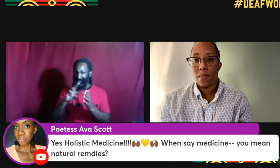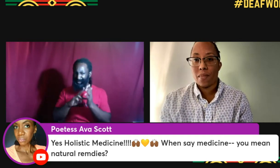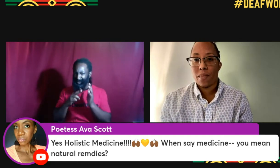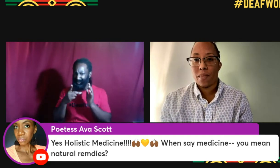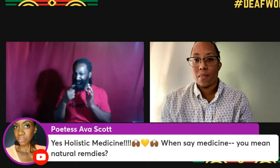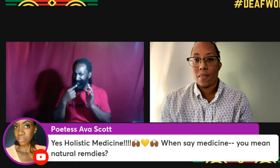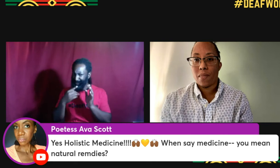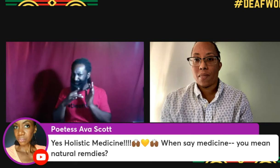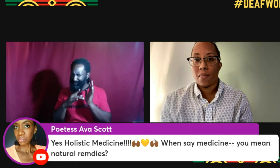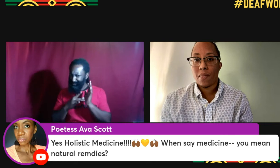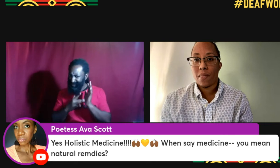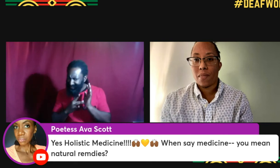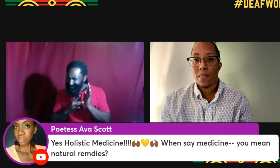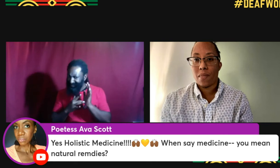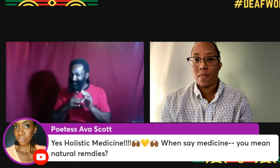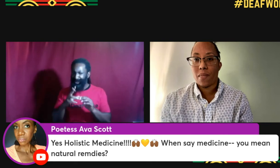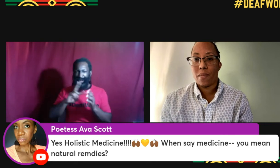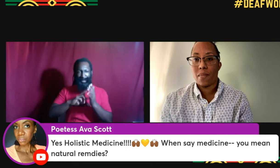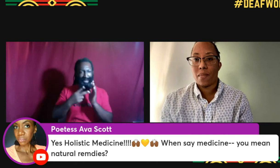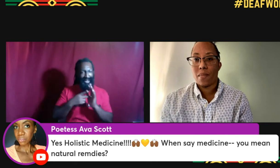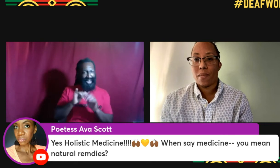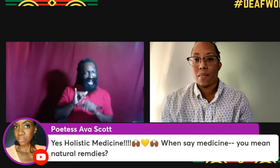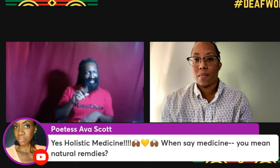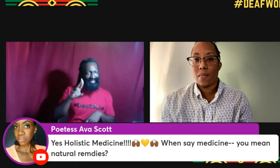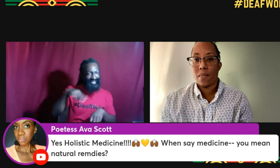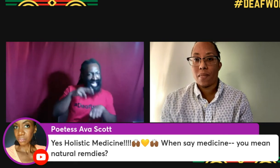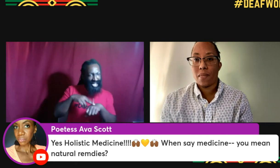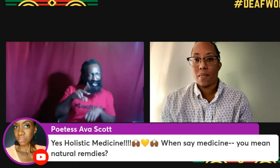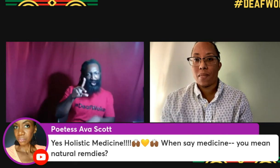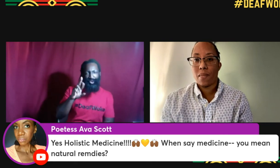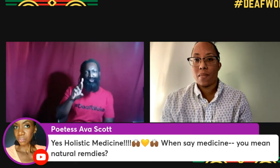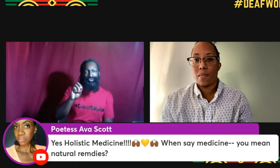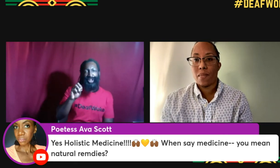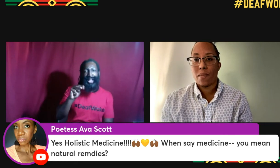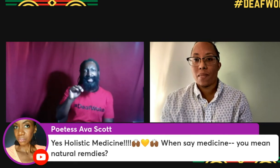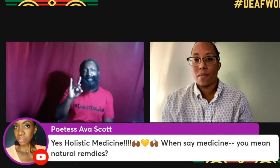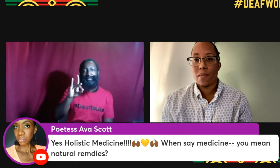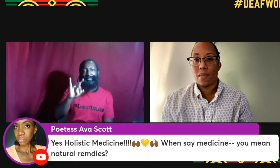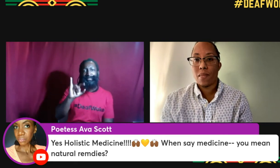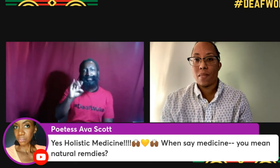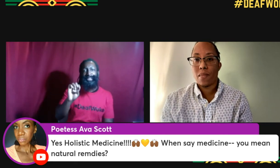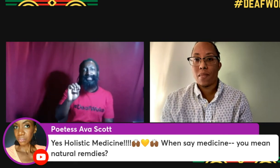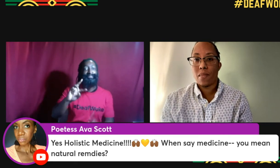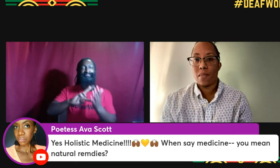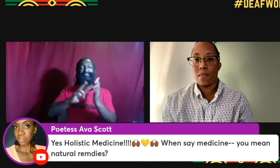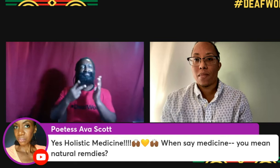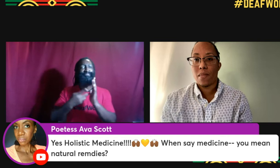Question is, yes, holistic medicine. When you say medicine, you mean natural remedies?